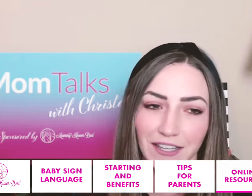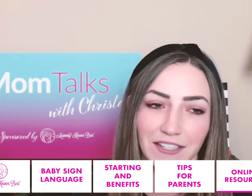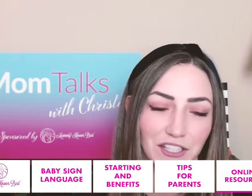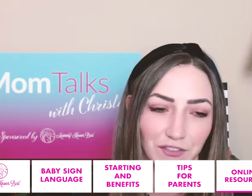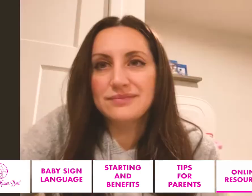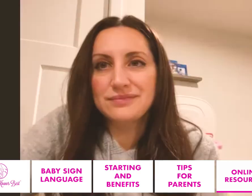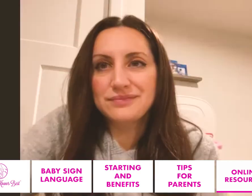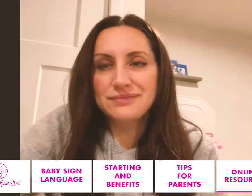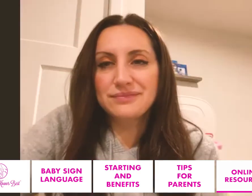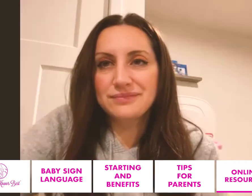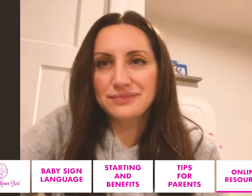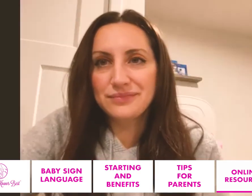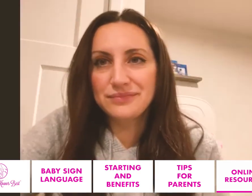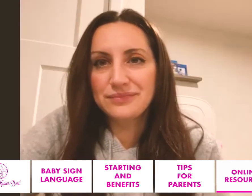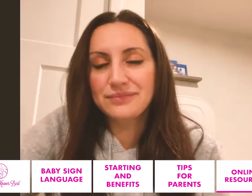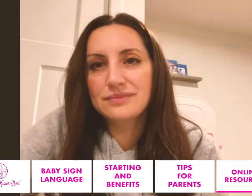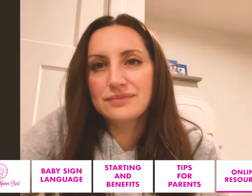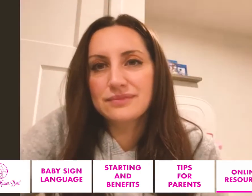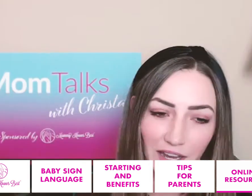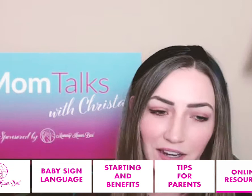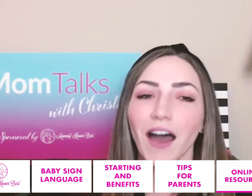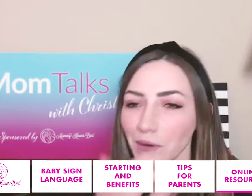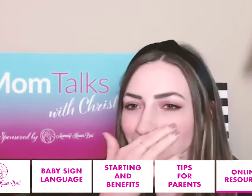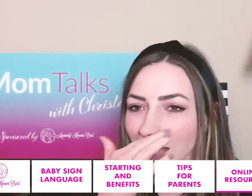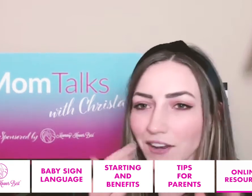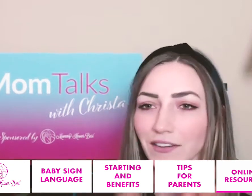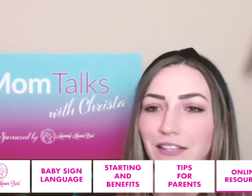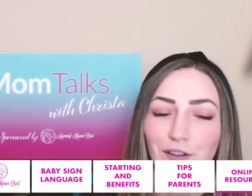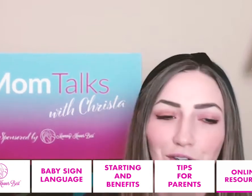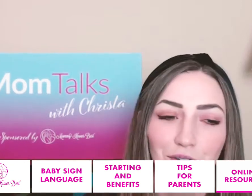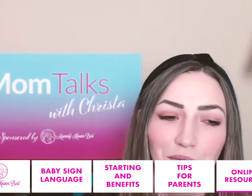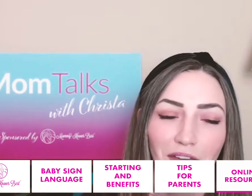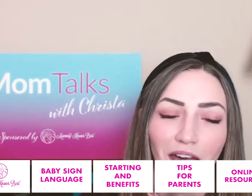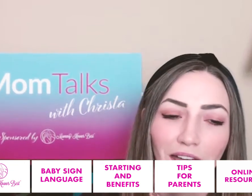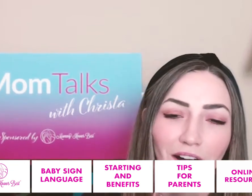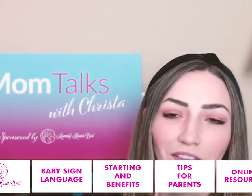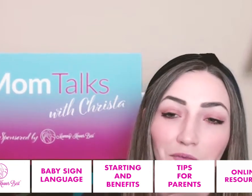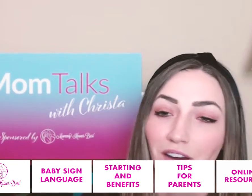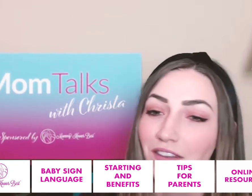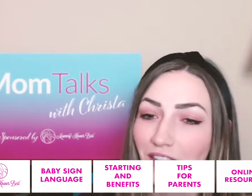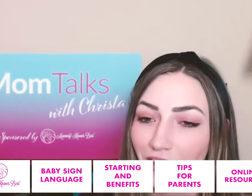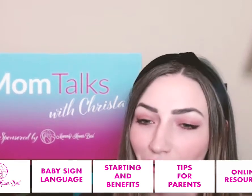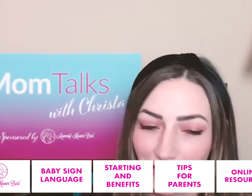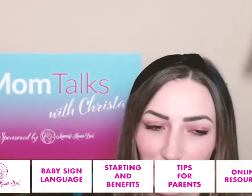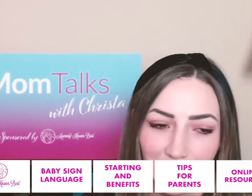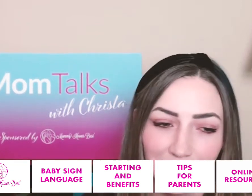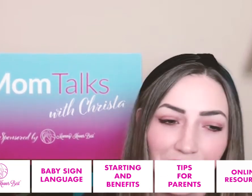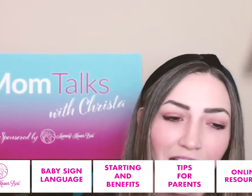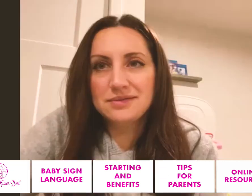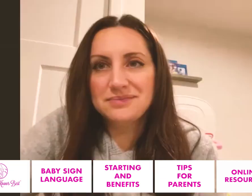teach different things for our moms. So this was great. I always like to end all these interviews with, I call them fun thinking questions. And